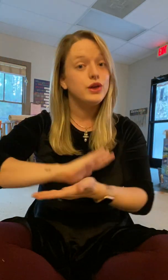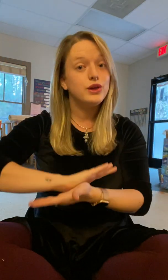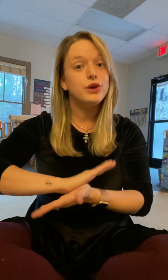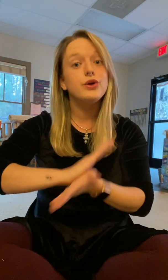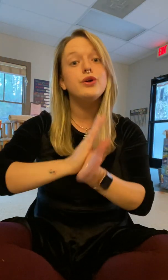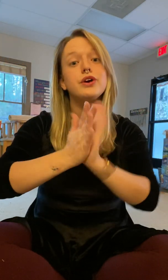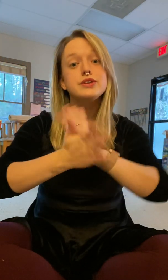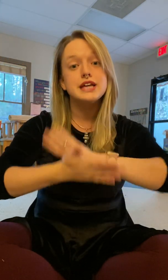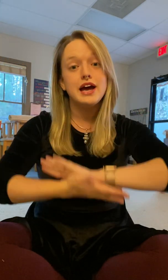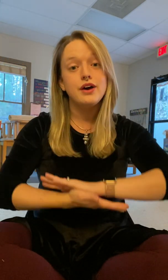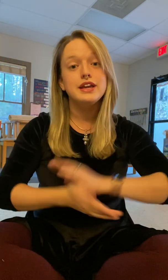You'll go down in